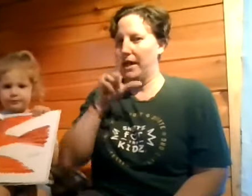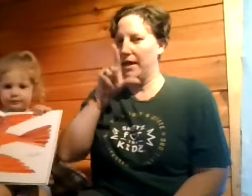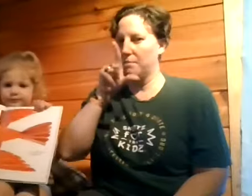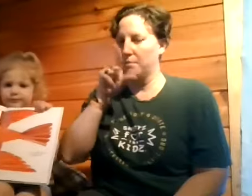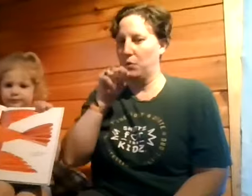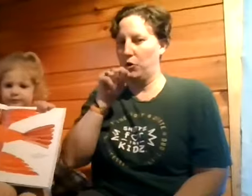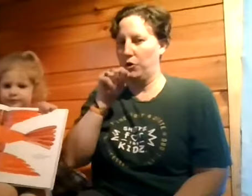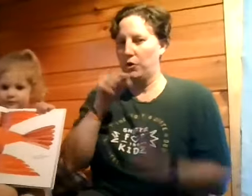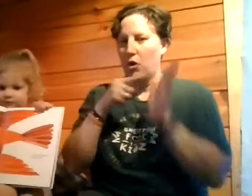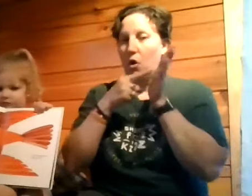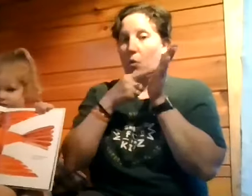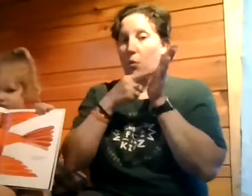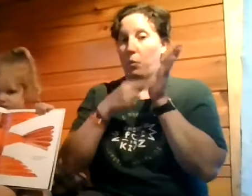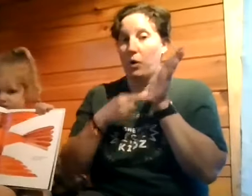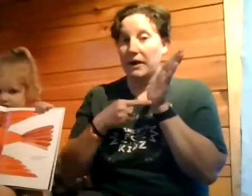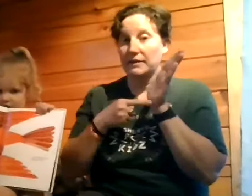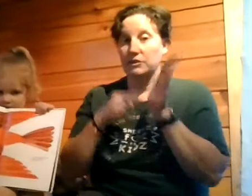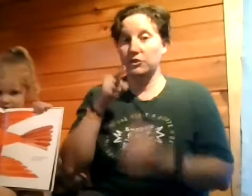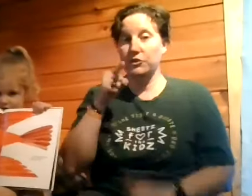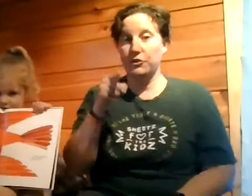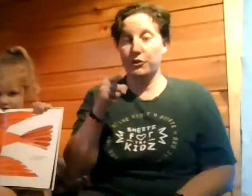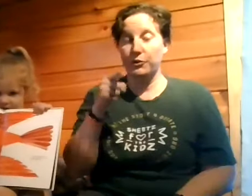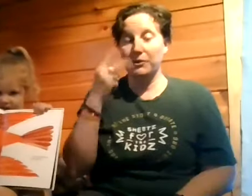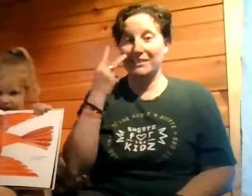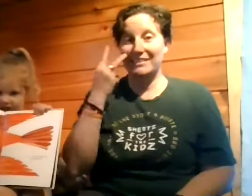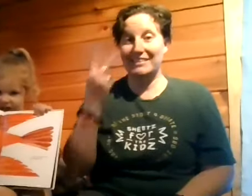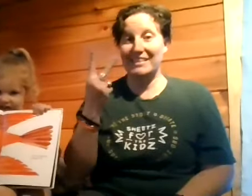Red bird, what do you see?